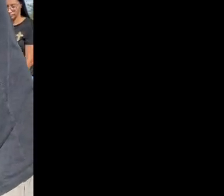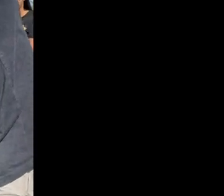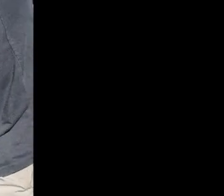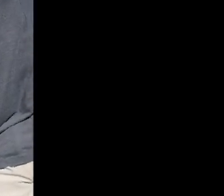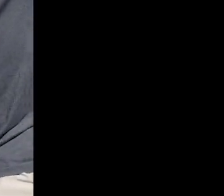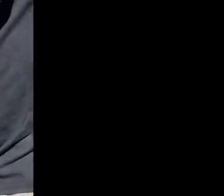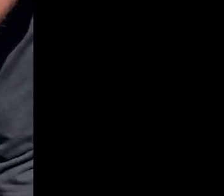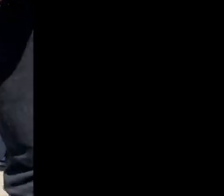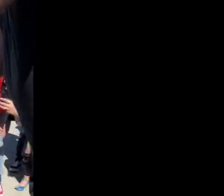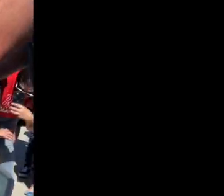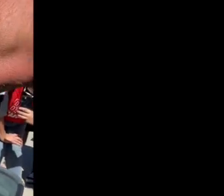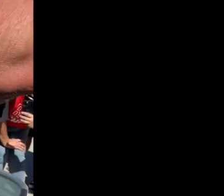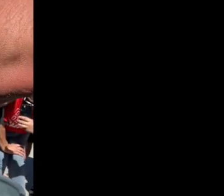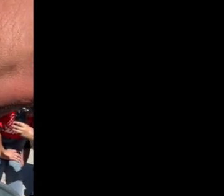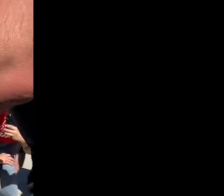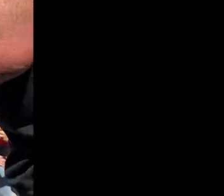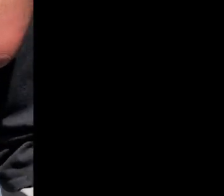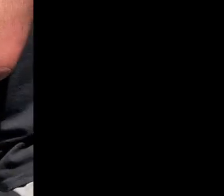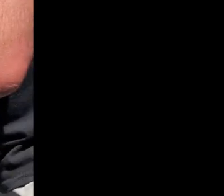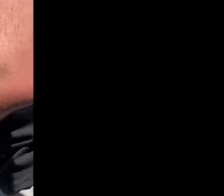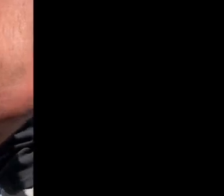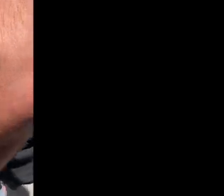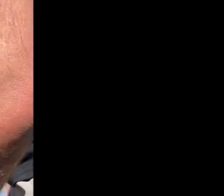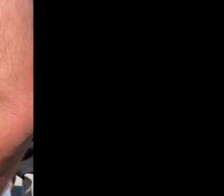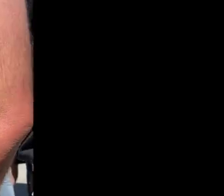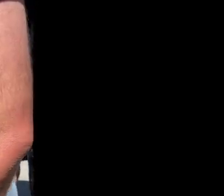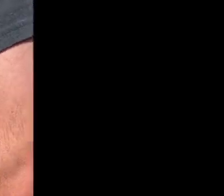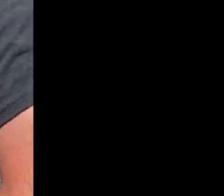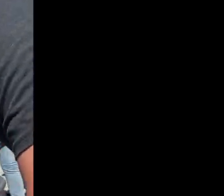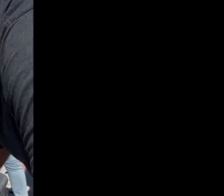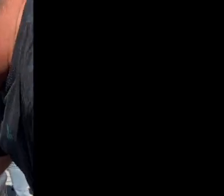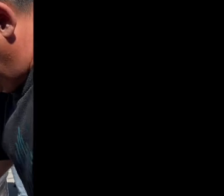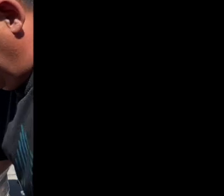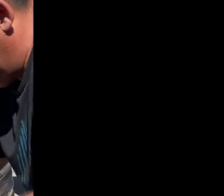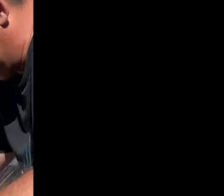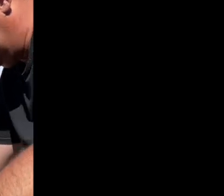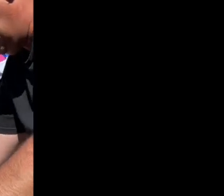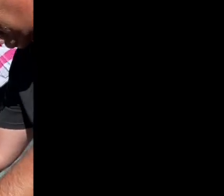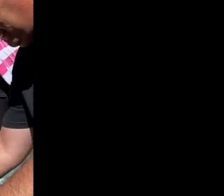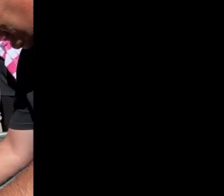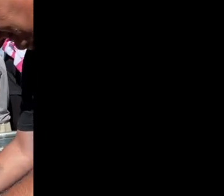it's super warm. Okay, turn around this way. Go ahead and have a seat, okay?